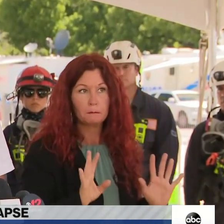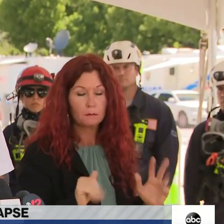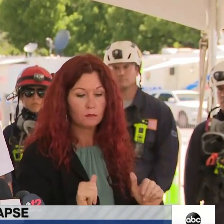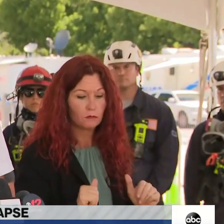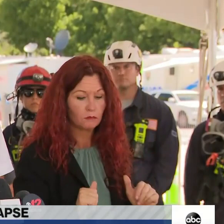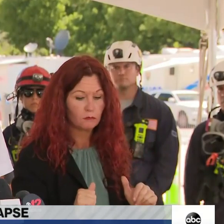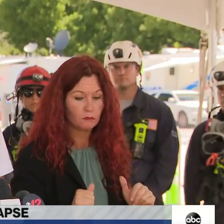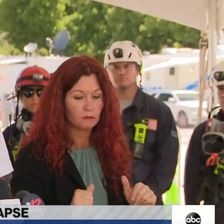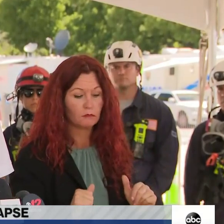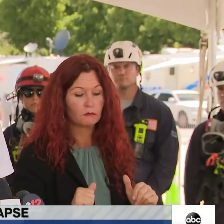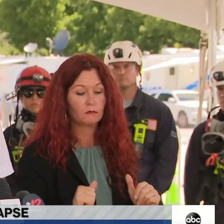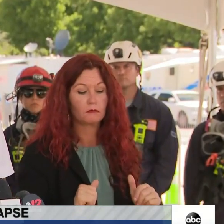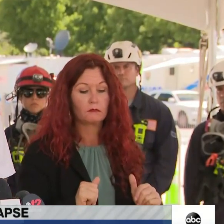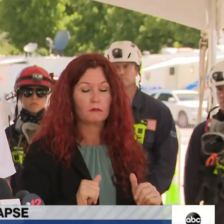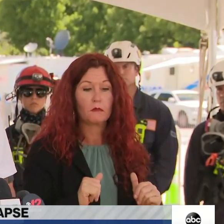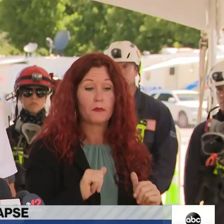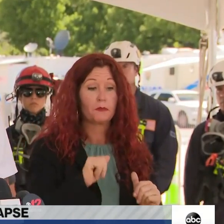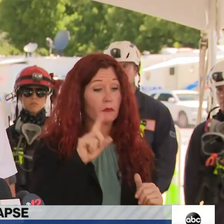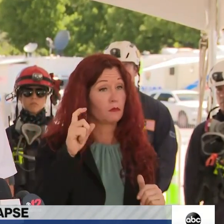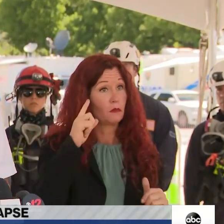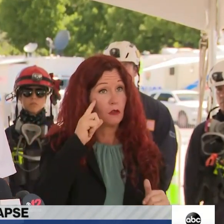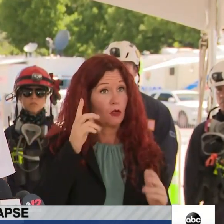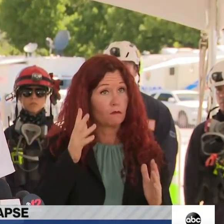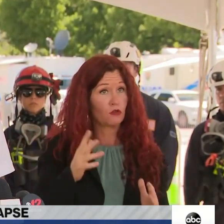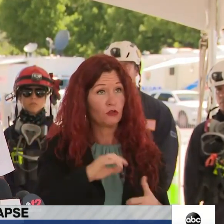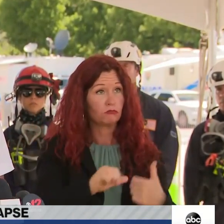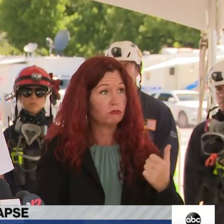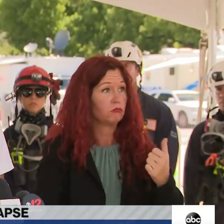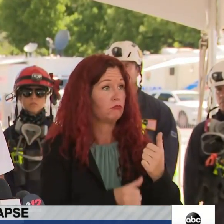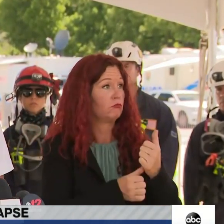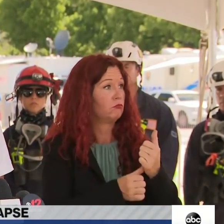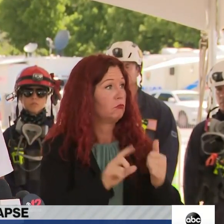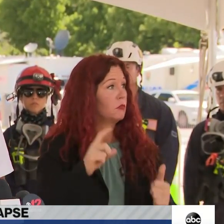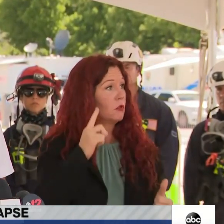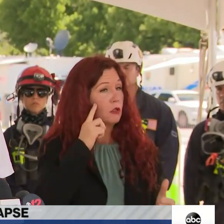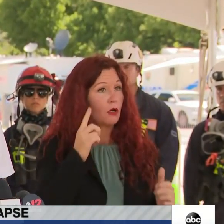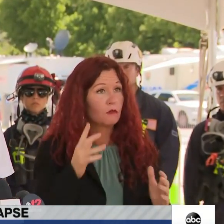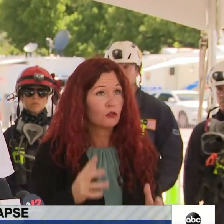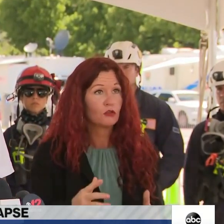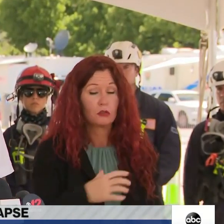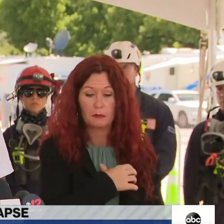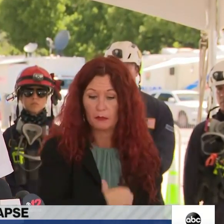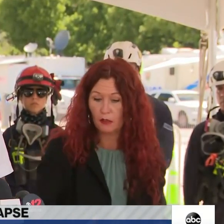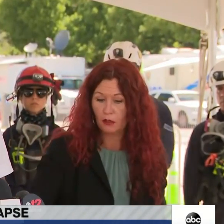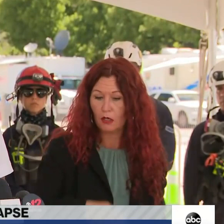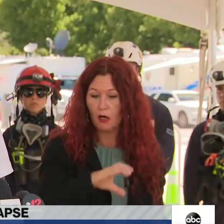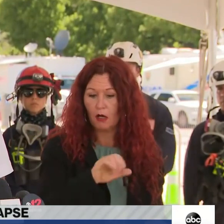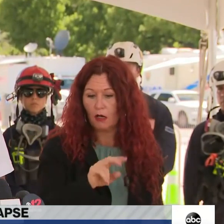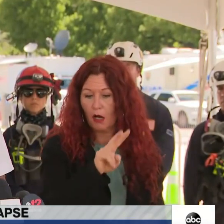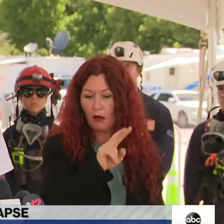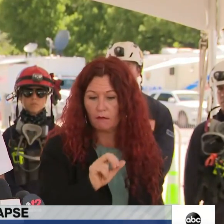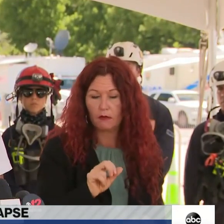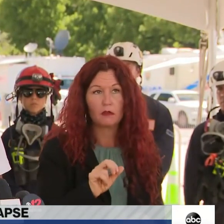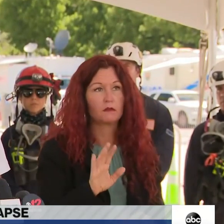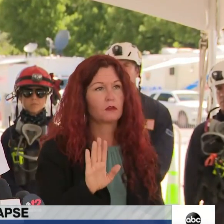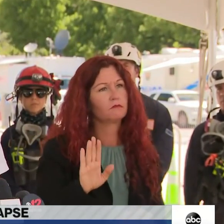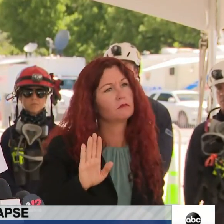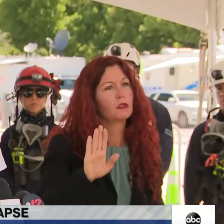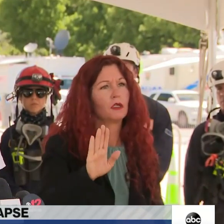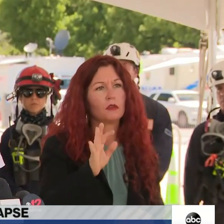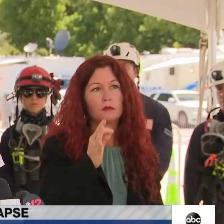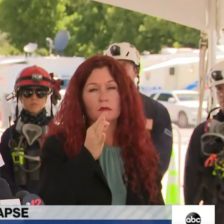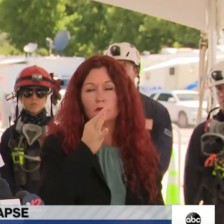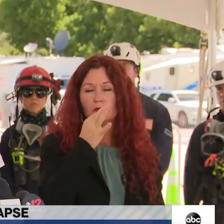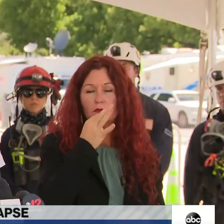First, want to thank the governor and the lieutenant governor and Mayor Cava for their exemplary leadership. As you can